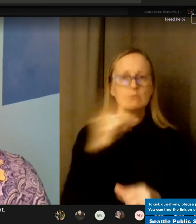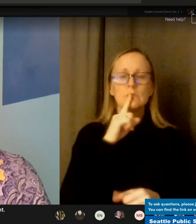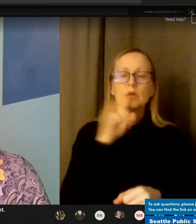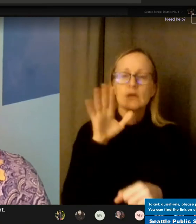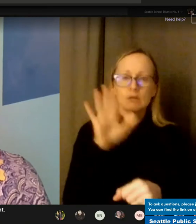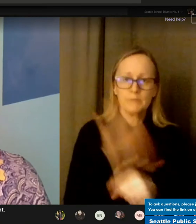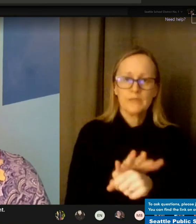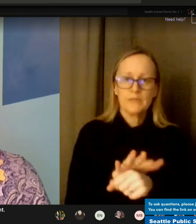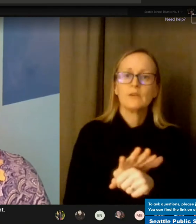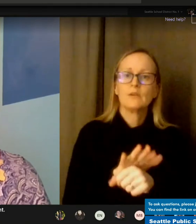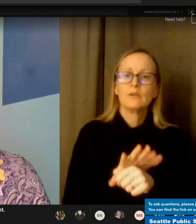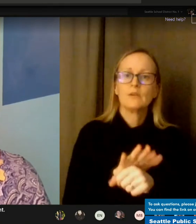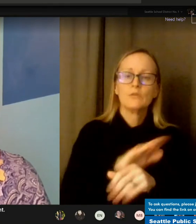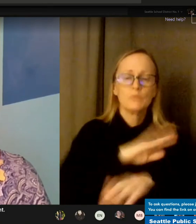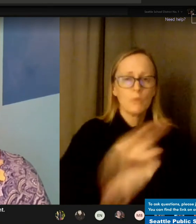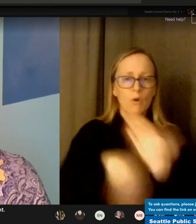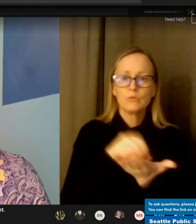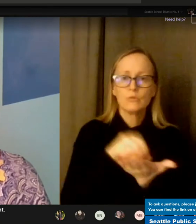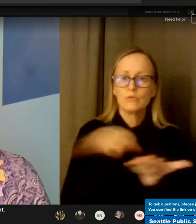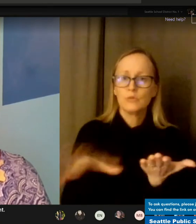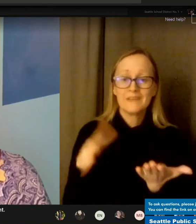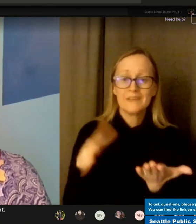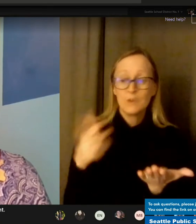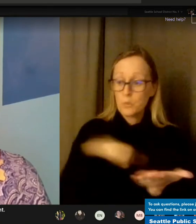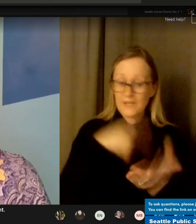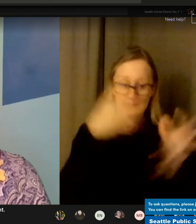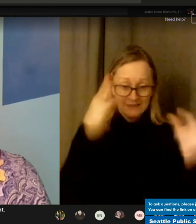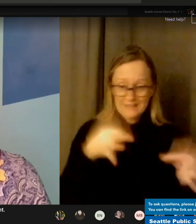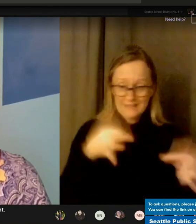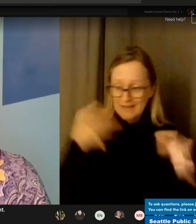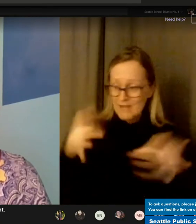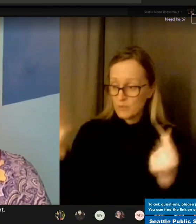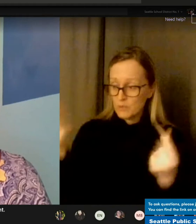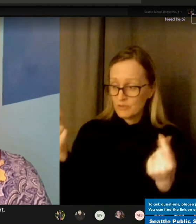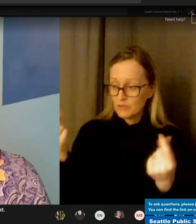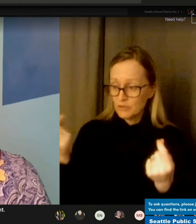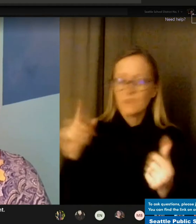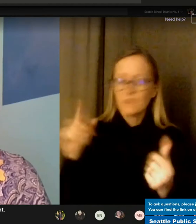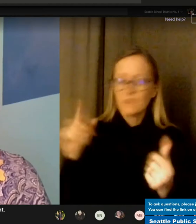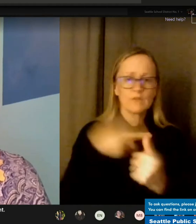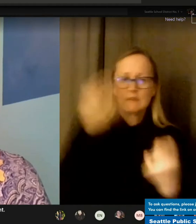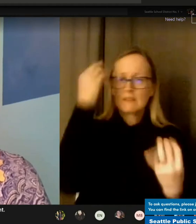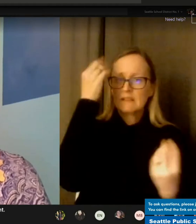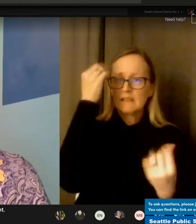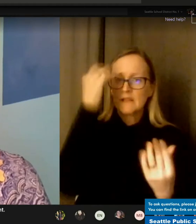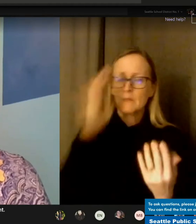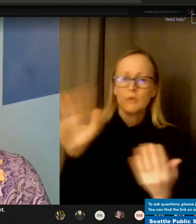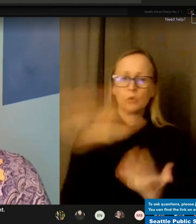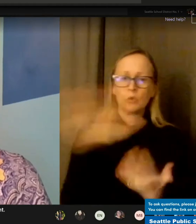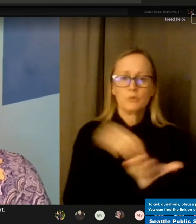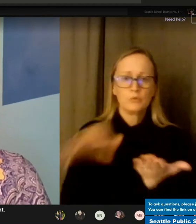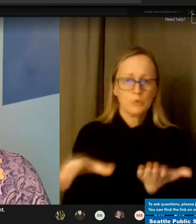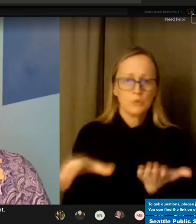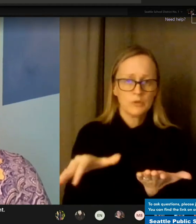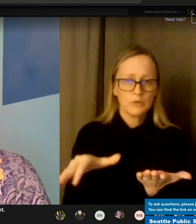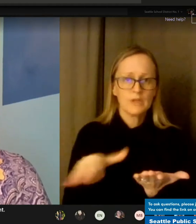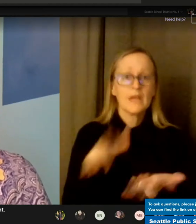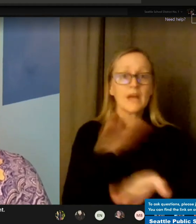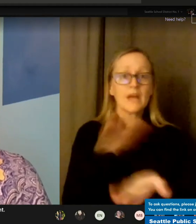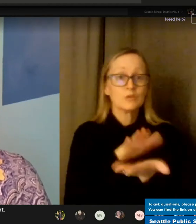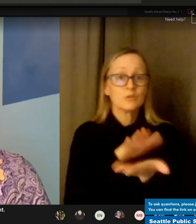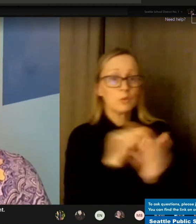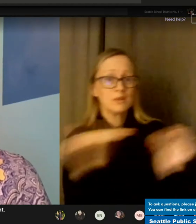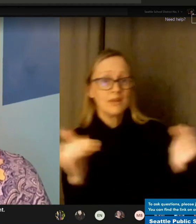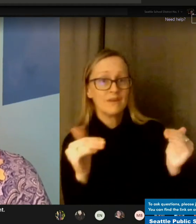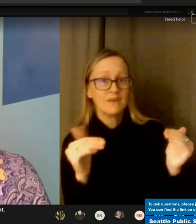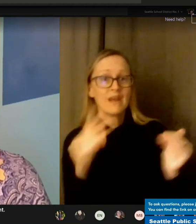every decision made at the IEP meeting, at the school level, and at the central office. Most importantly, what